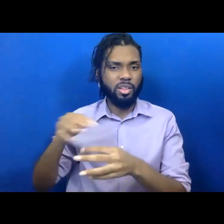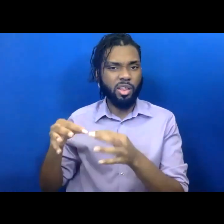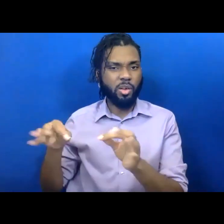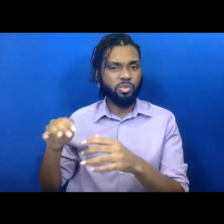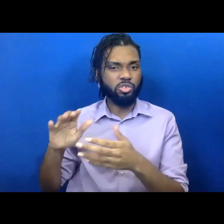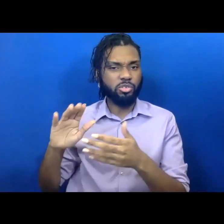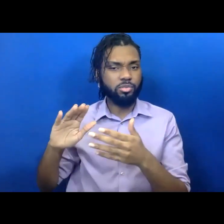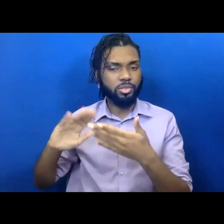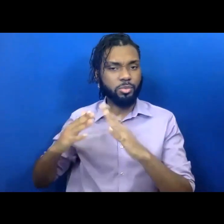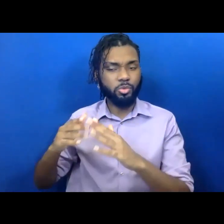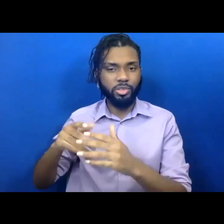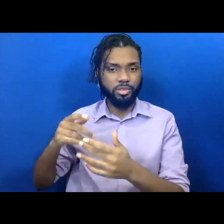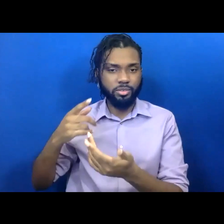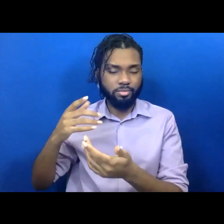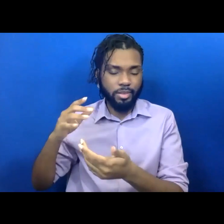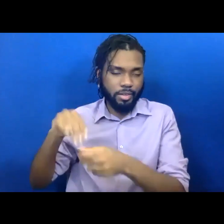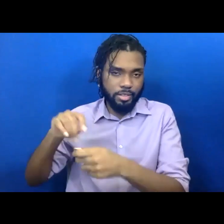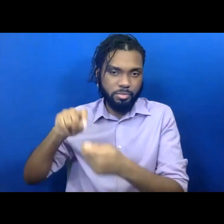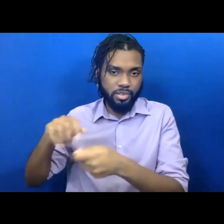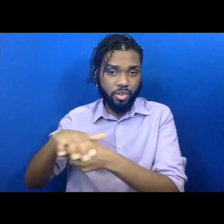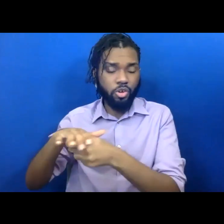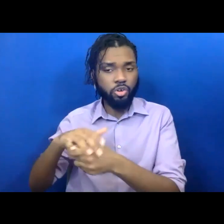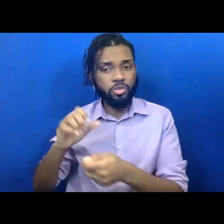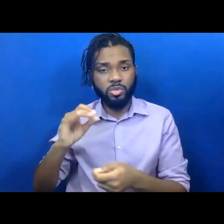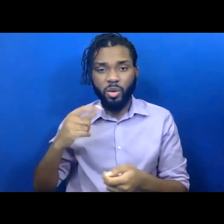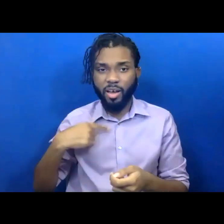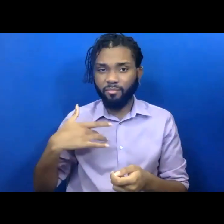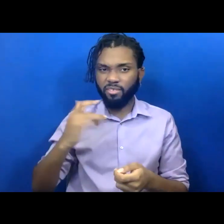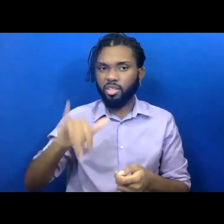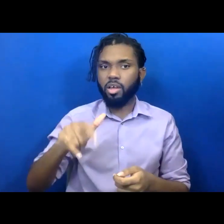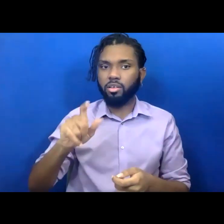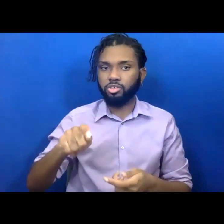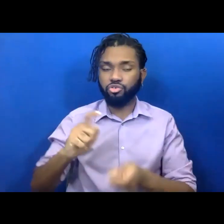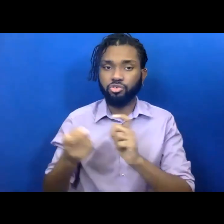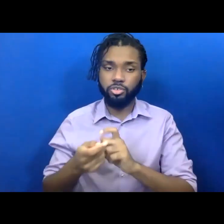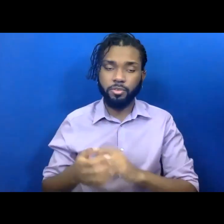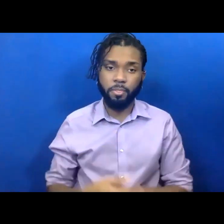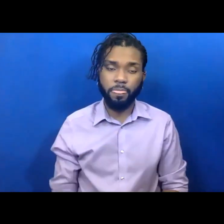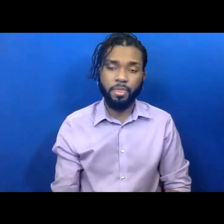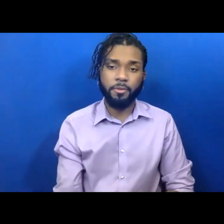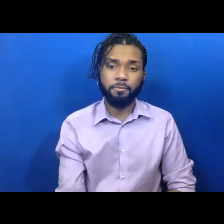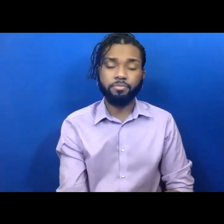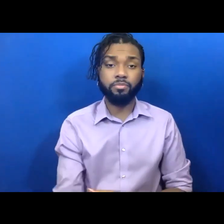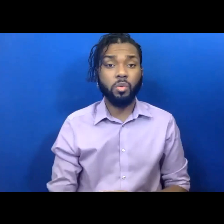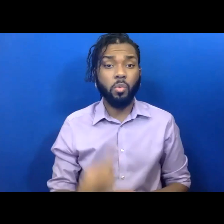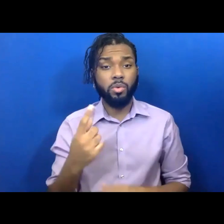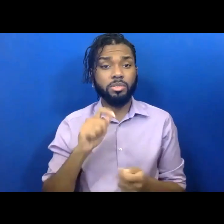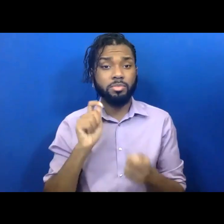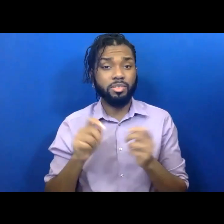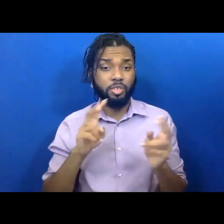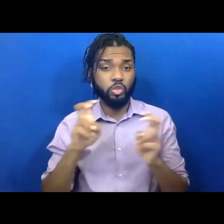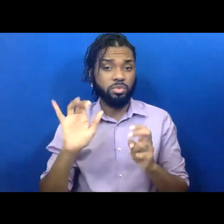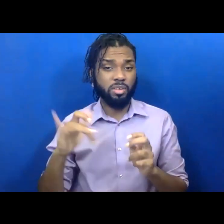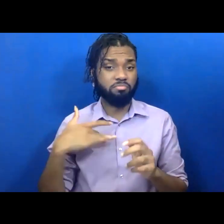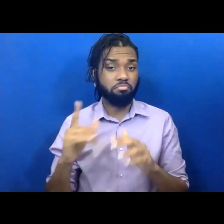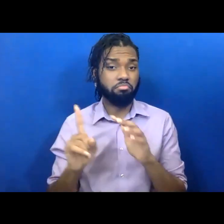a particular area. I think this very, very much needs to change. One of the particular issues that comes up a lot that